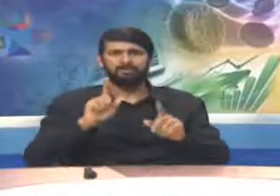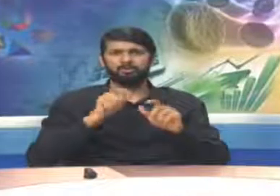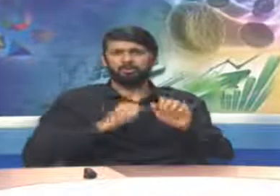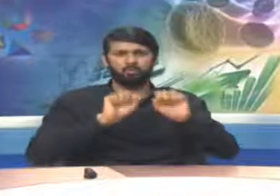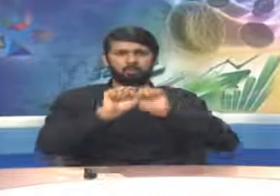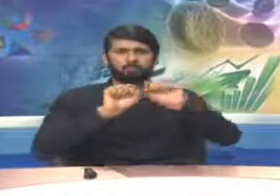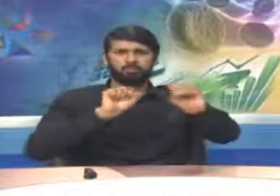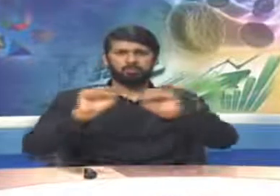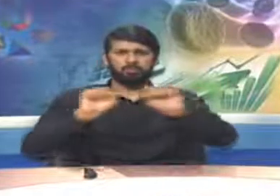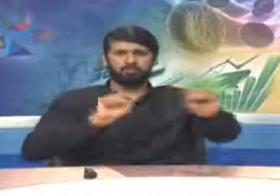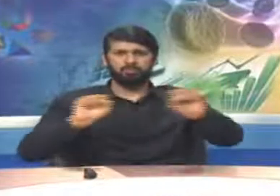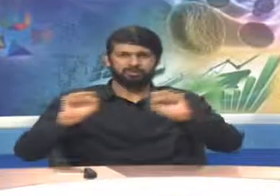democracy,